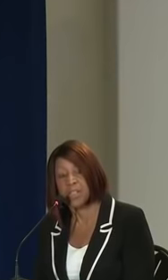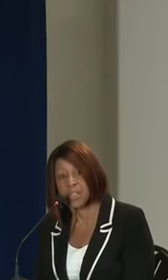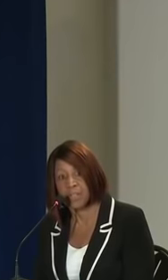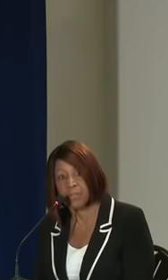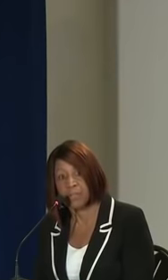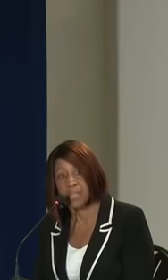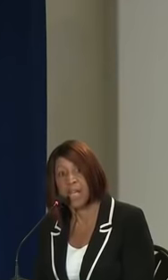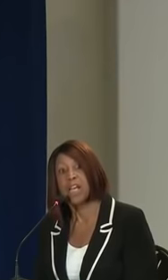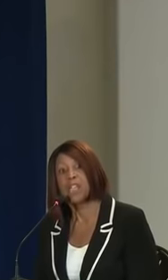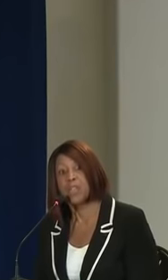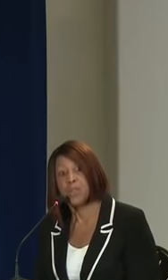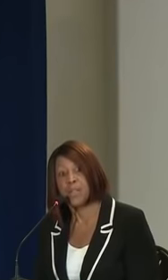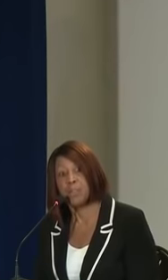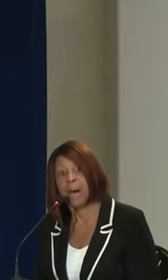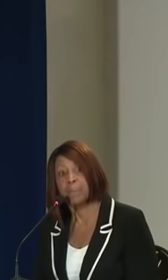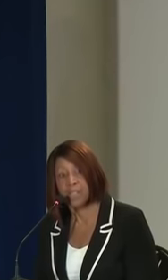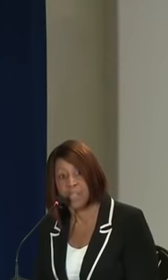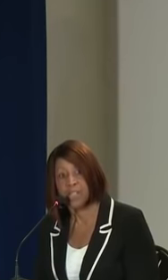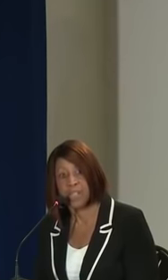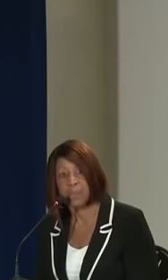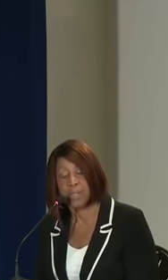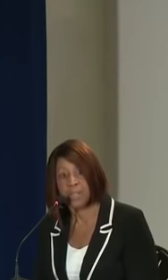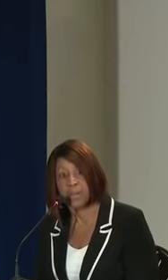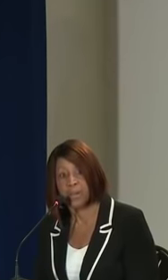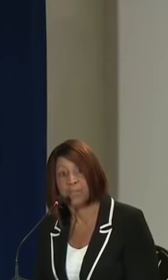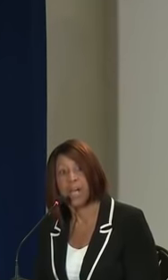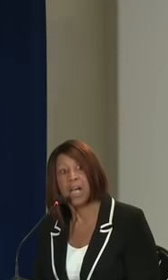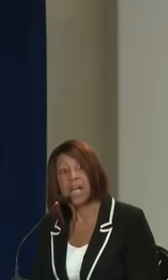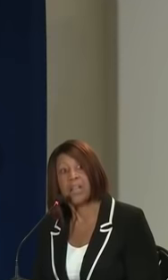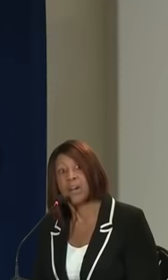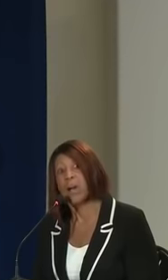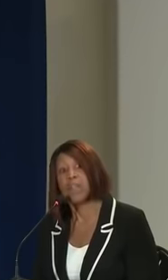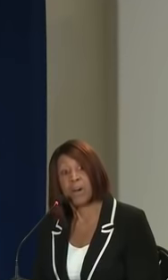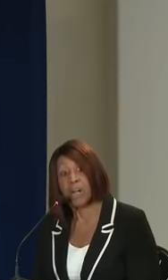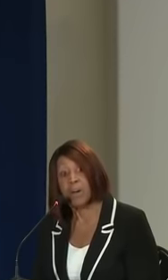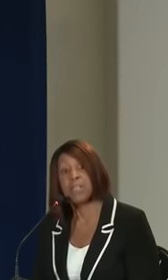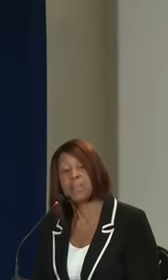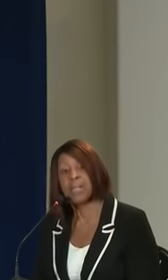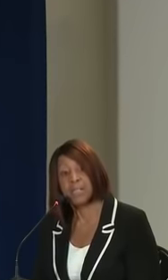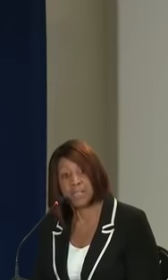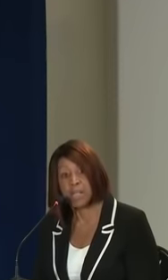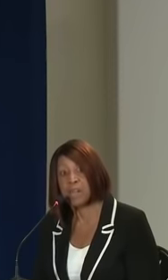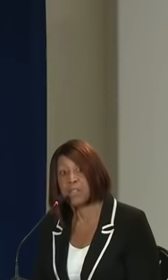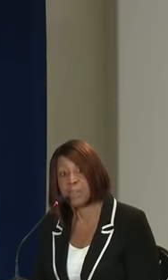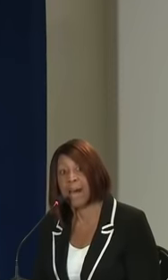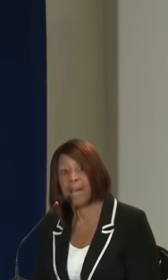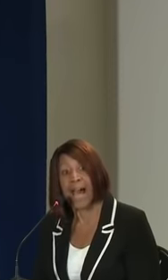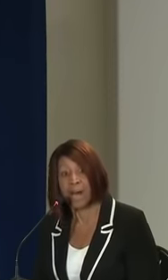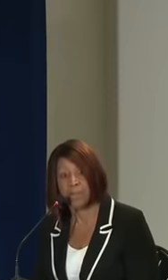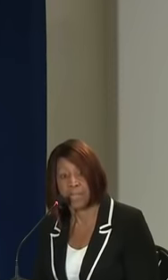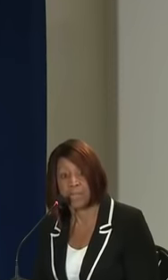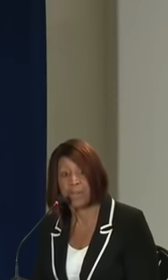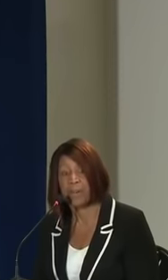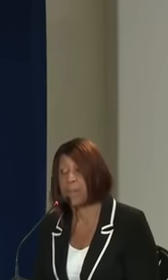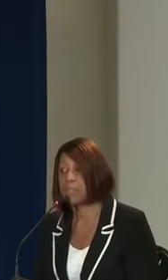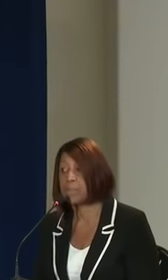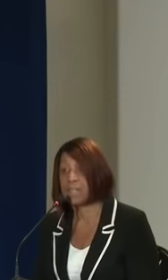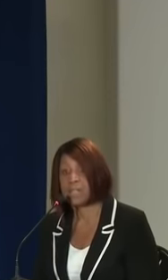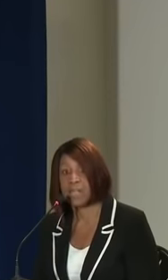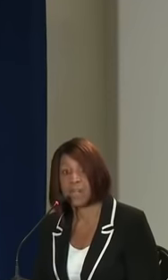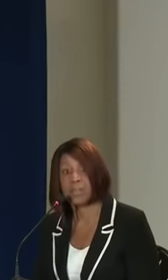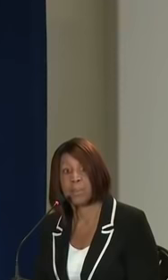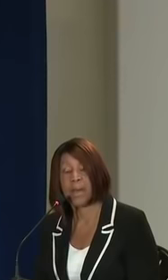service delivery to the population that we serve. There are going to be concerns about housing. There are going to